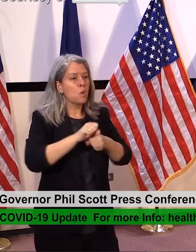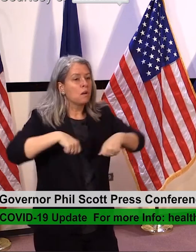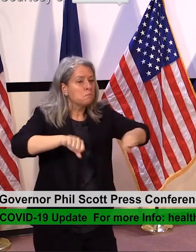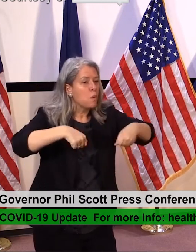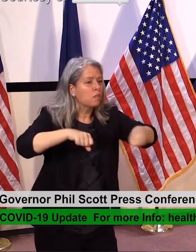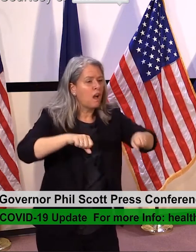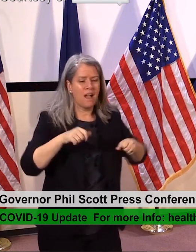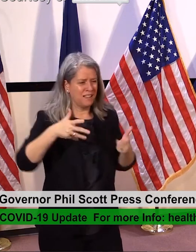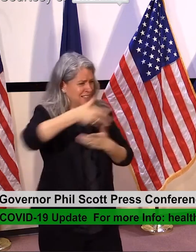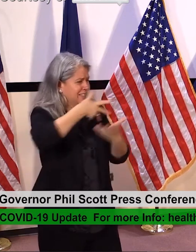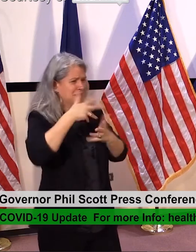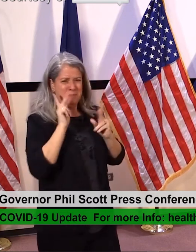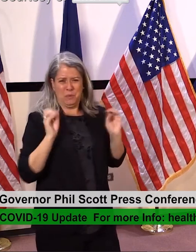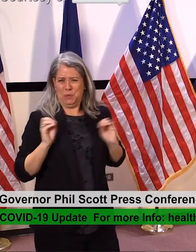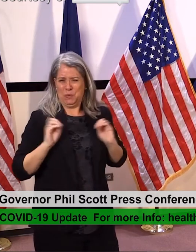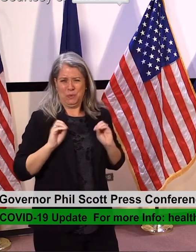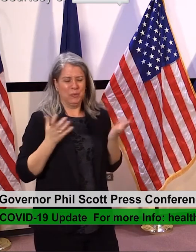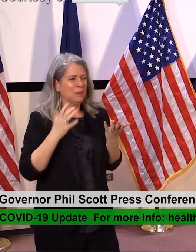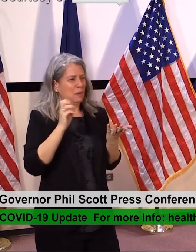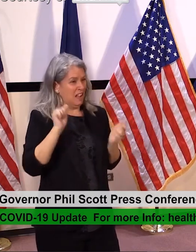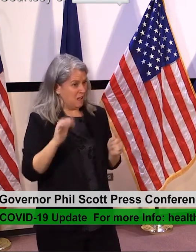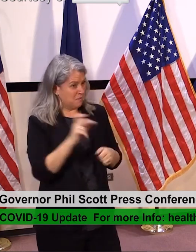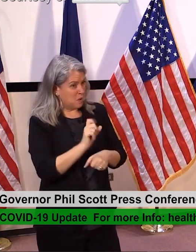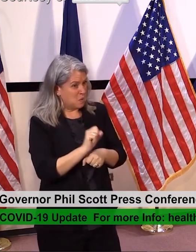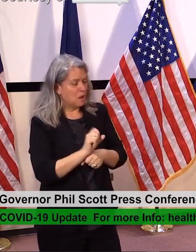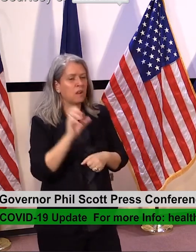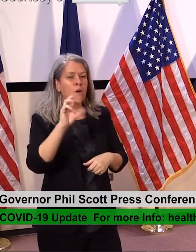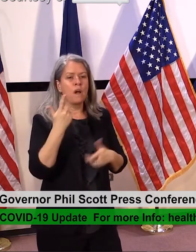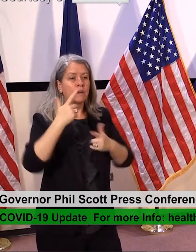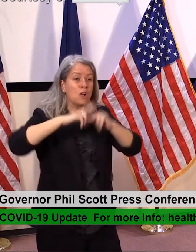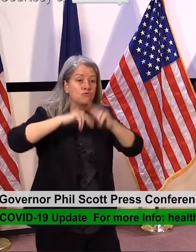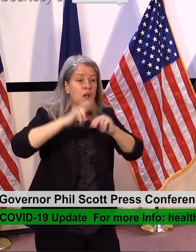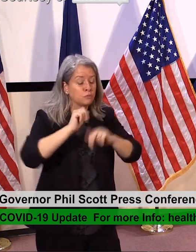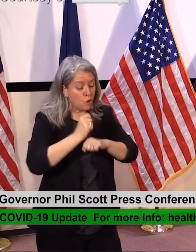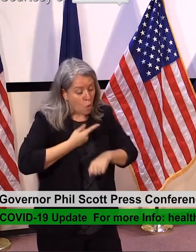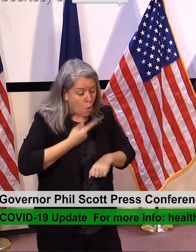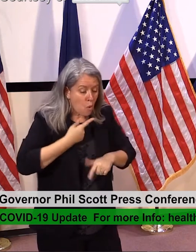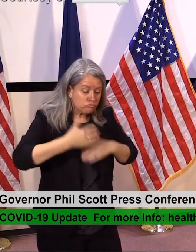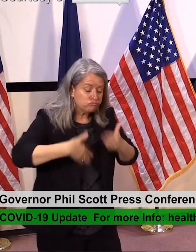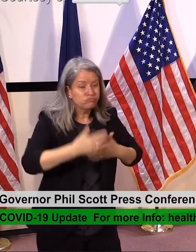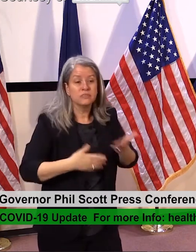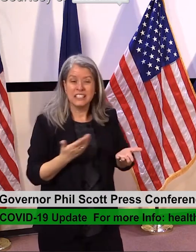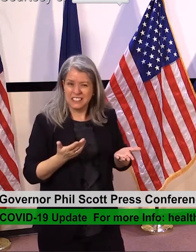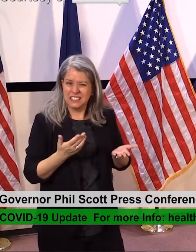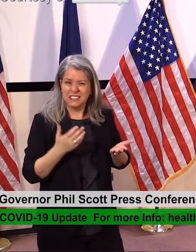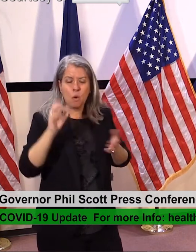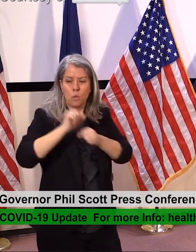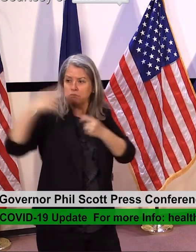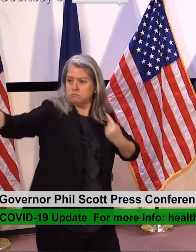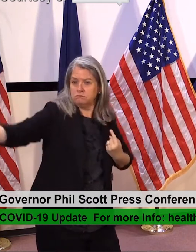might naturally be more socially distant. Yeah, obviously, we've been giving some of that some thought